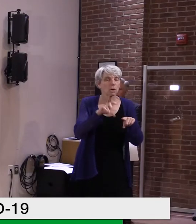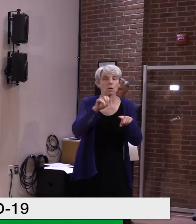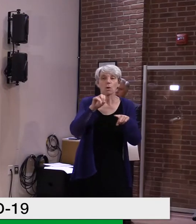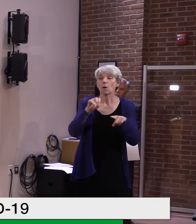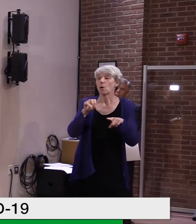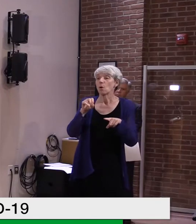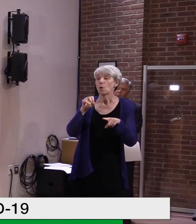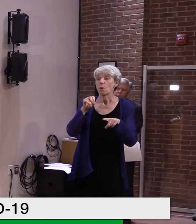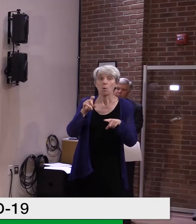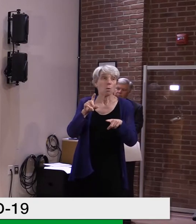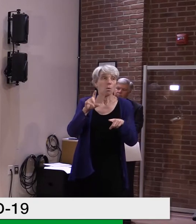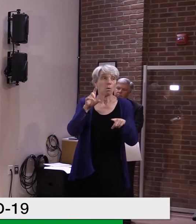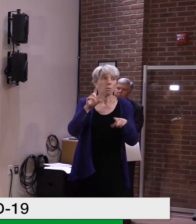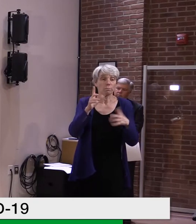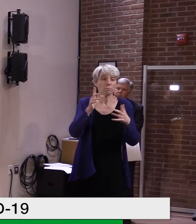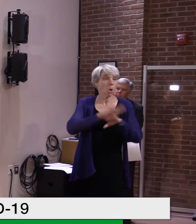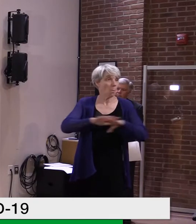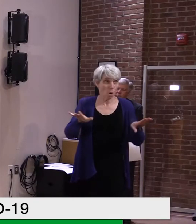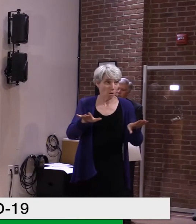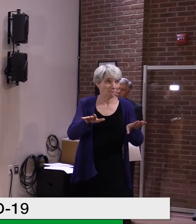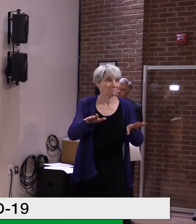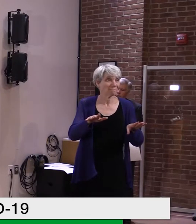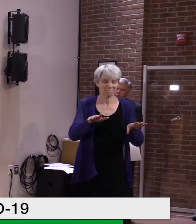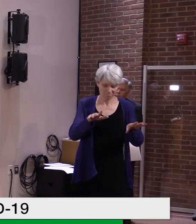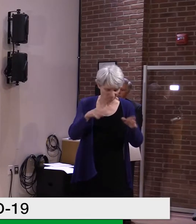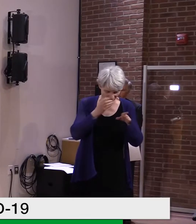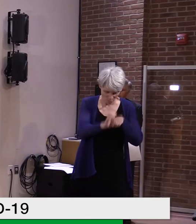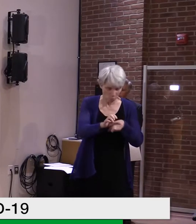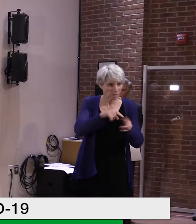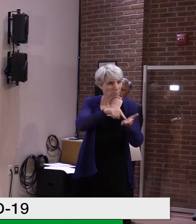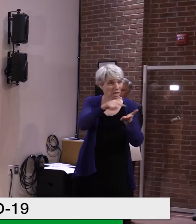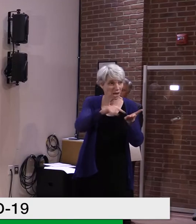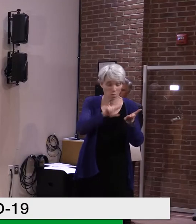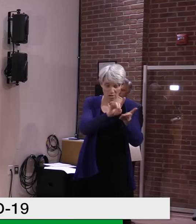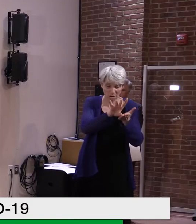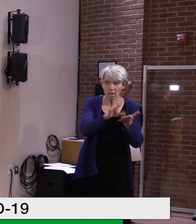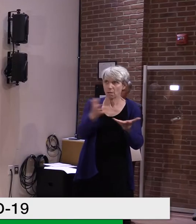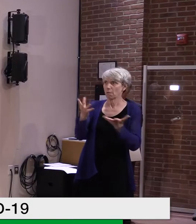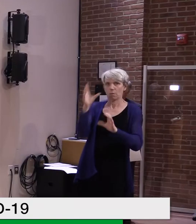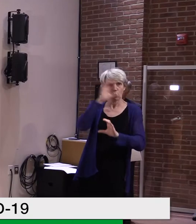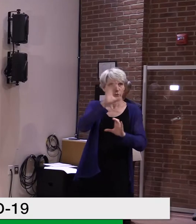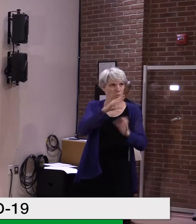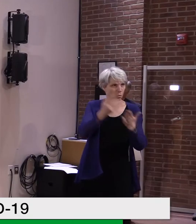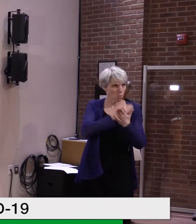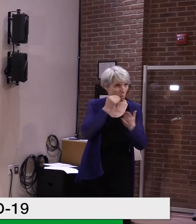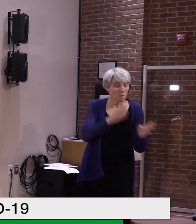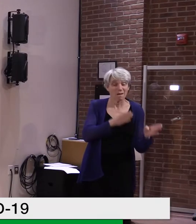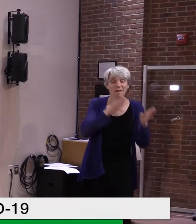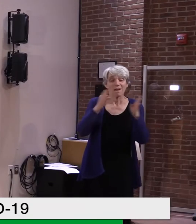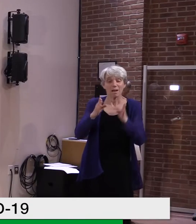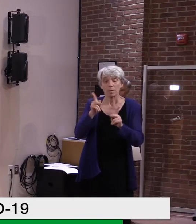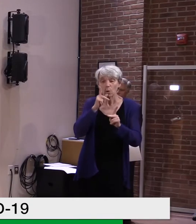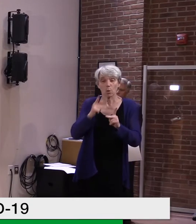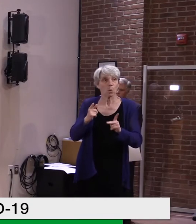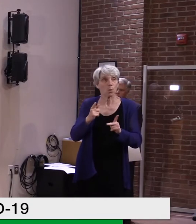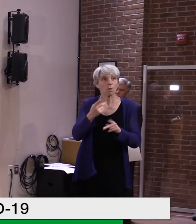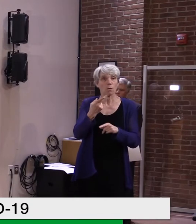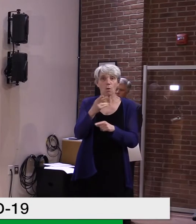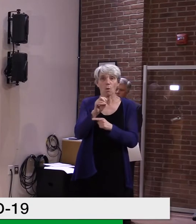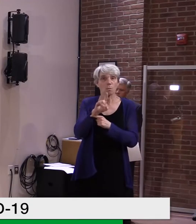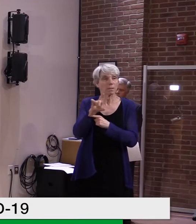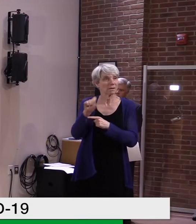stressed housing market. I'm just curious if there are any specifics on what the exact plan is for